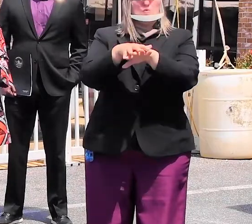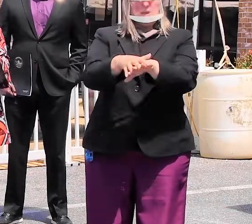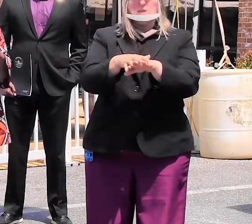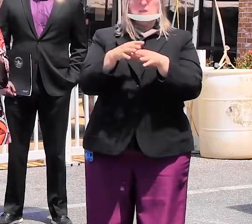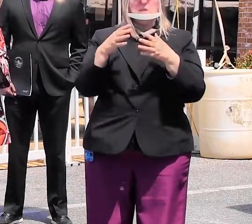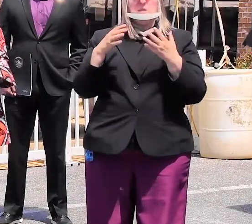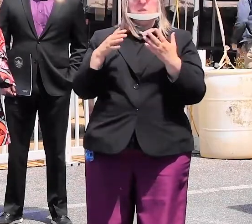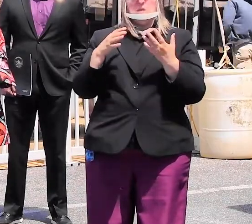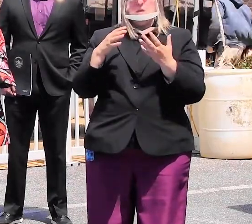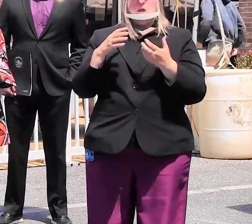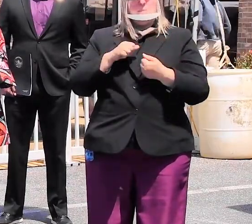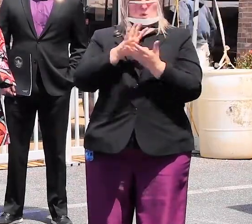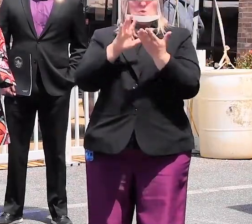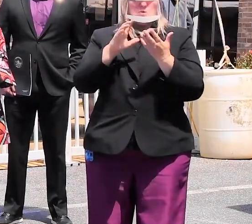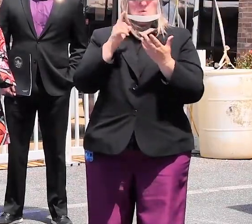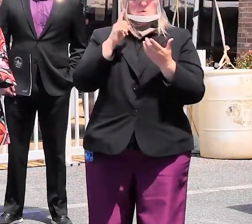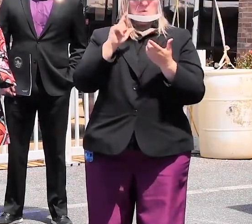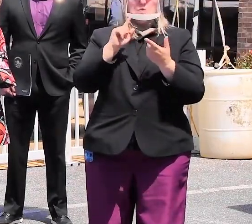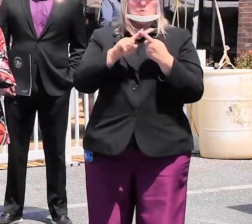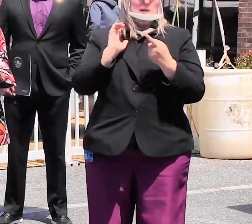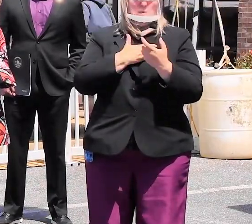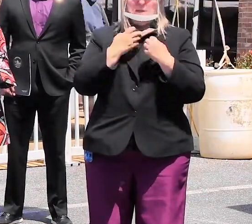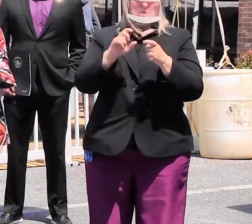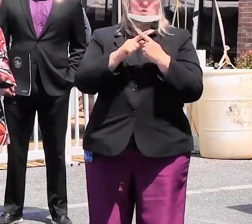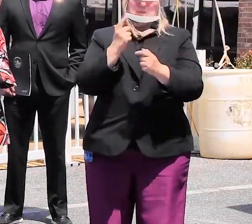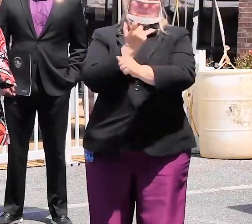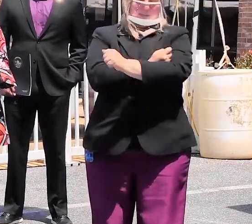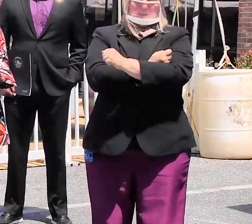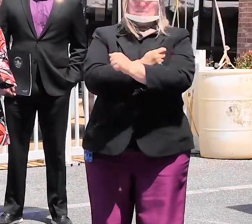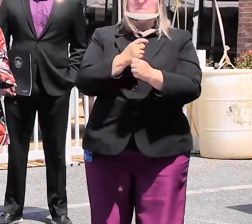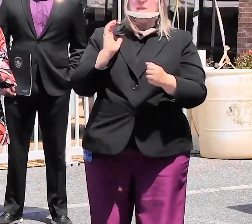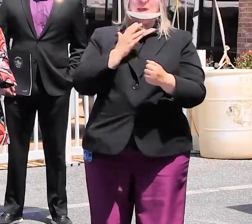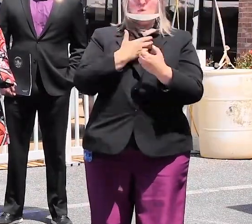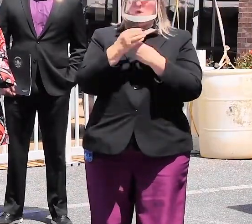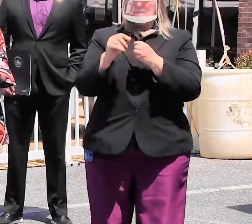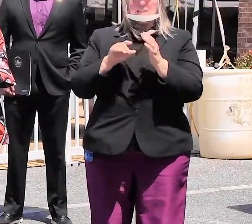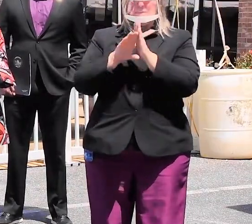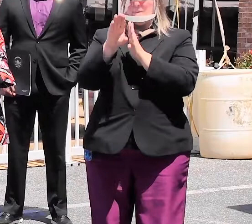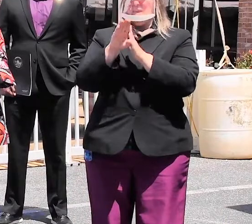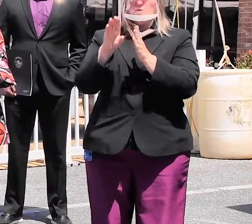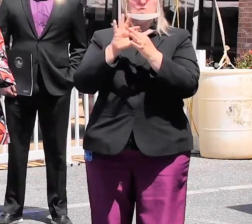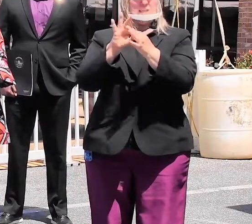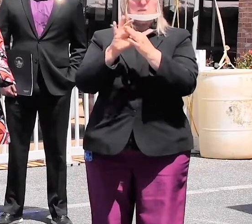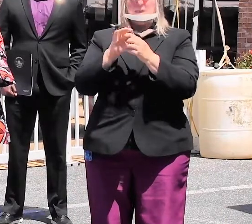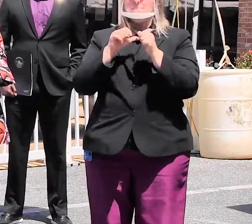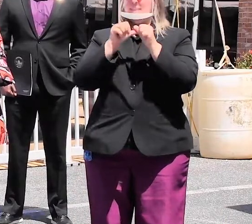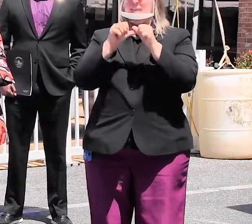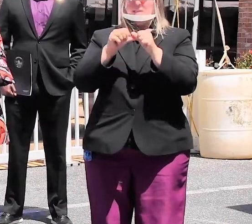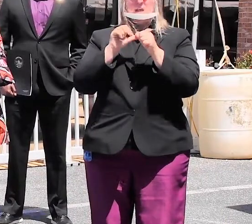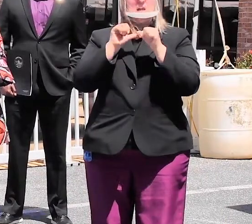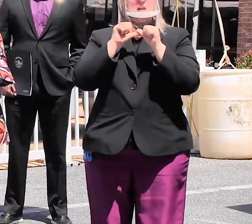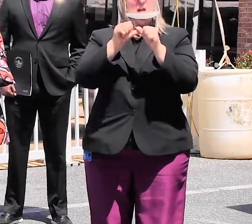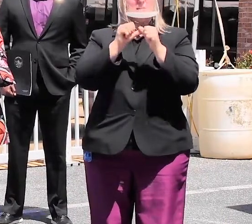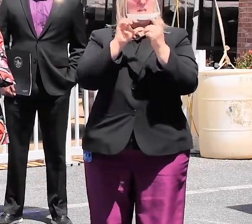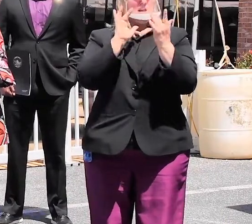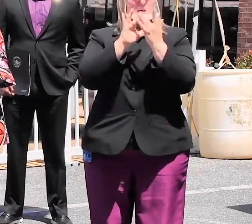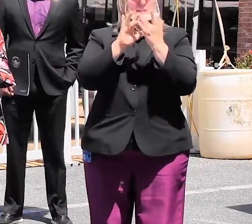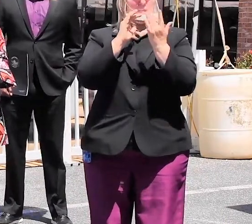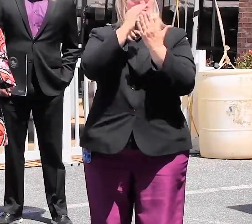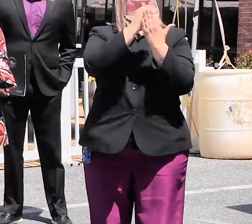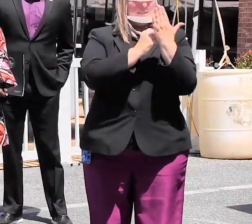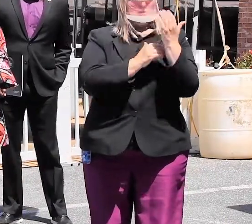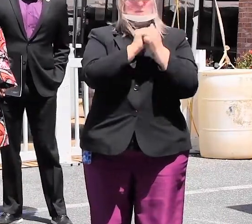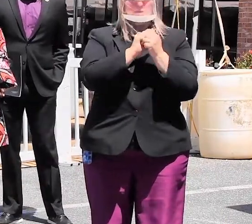to happen to get vaccinated. So our office has built relationships and maintained a constant contact list with over